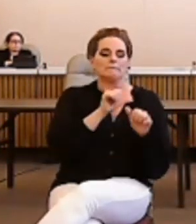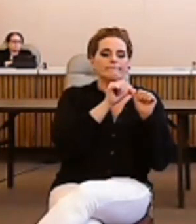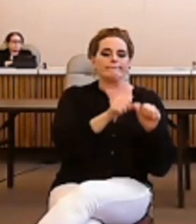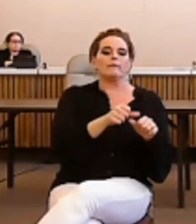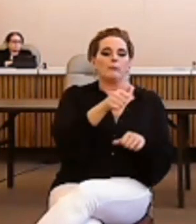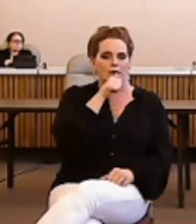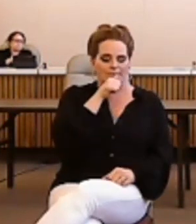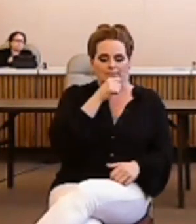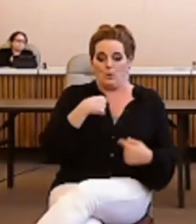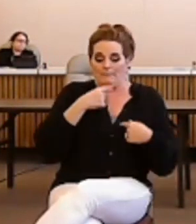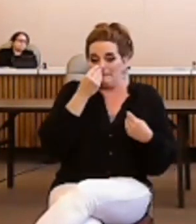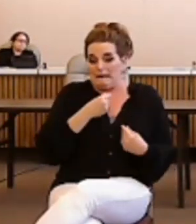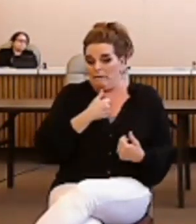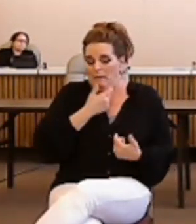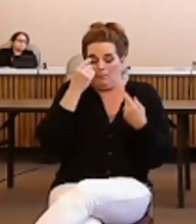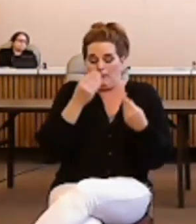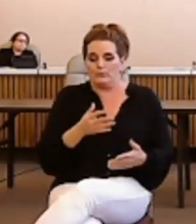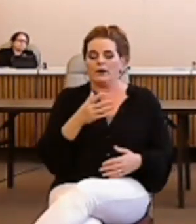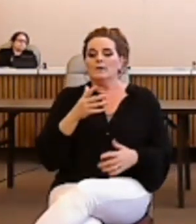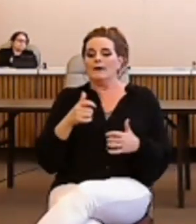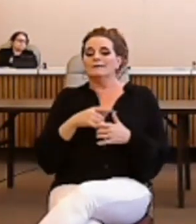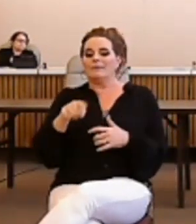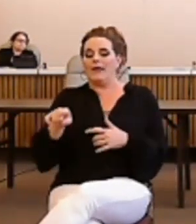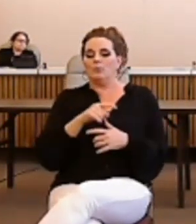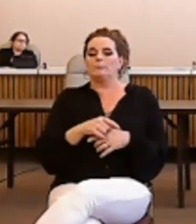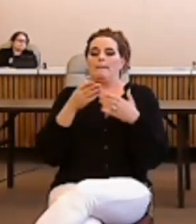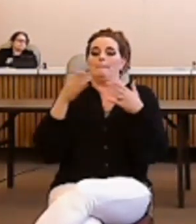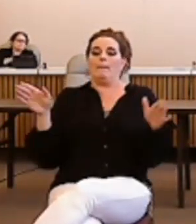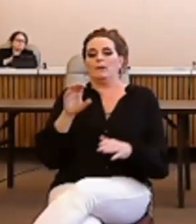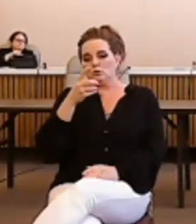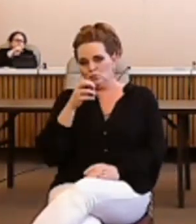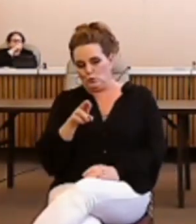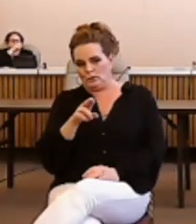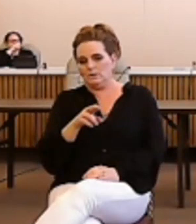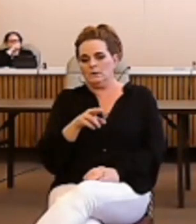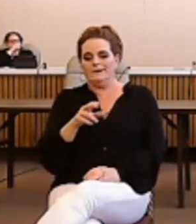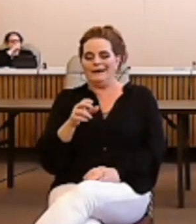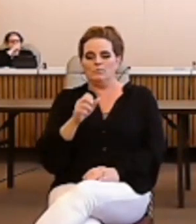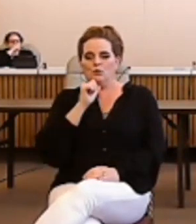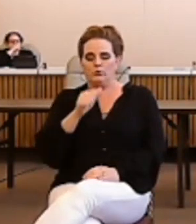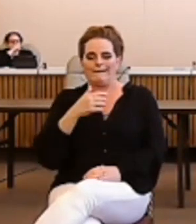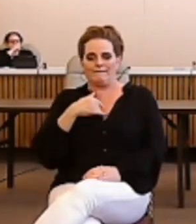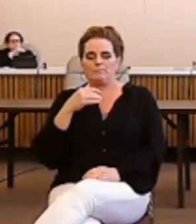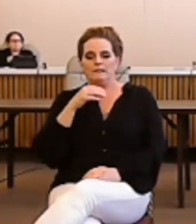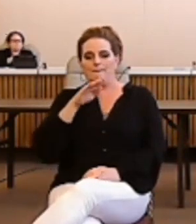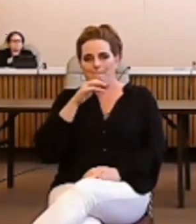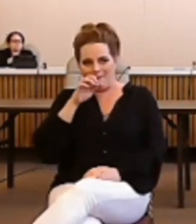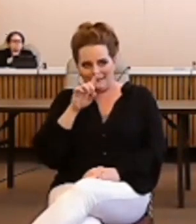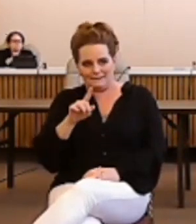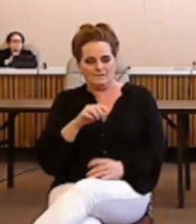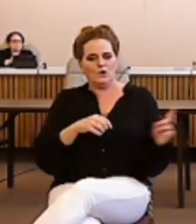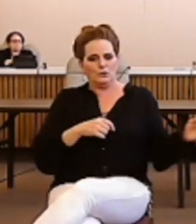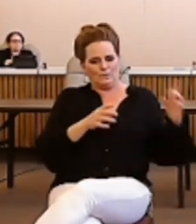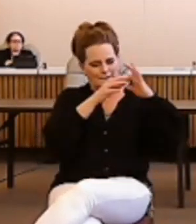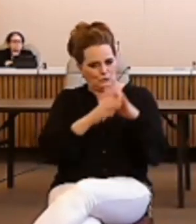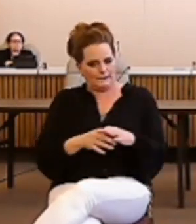way, but that stub would be considered public sewer and would be bonded. Okay, so is this in relation